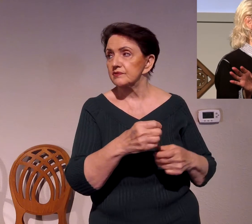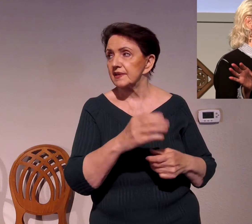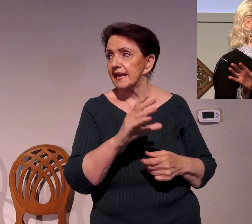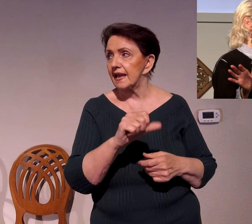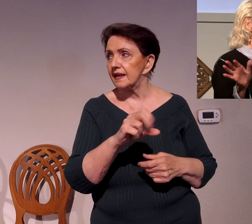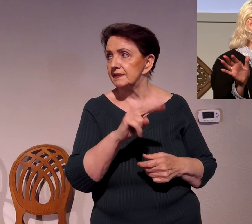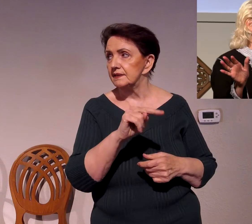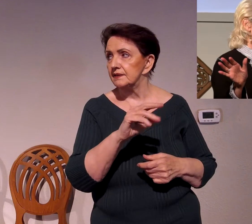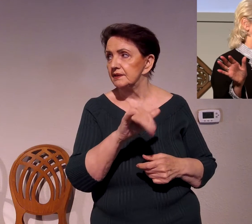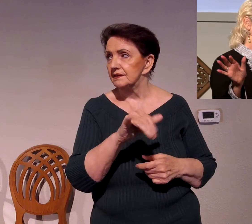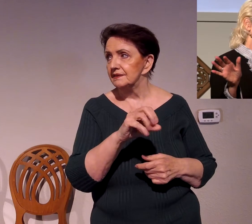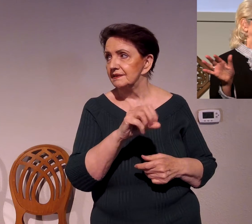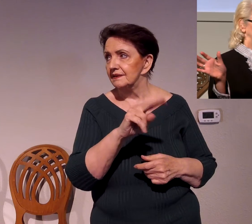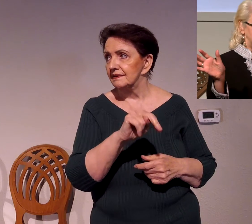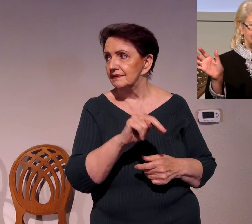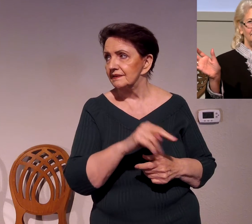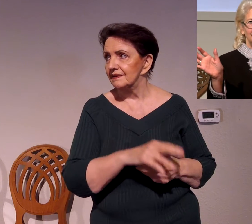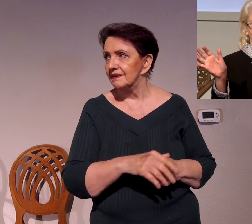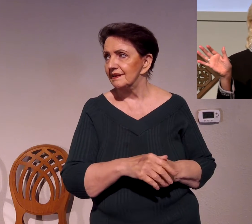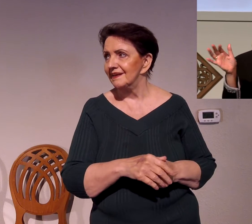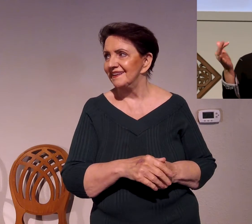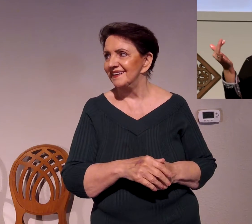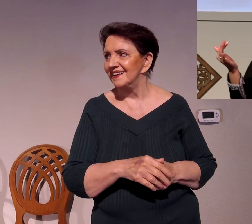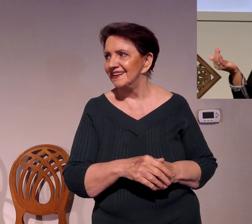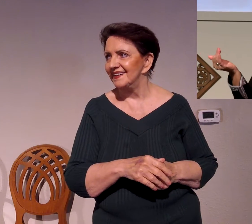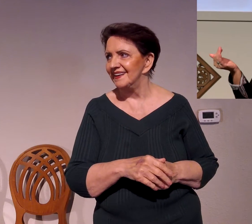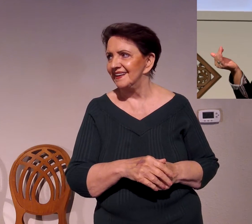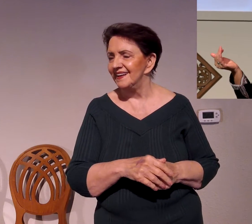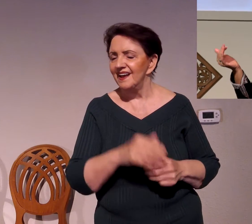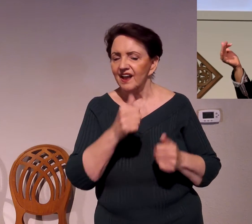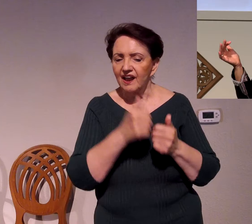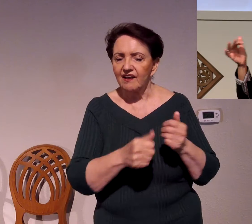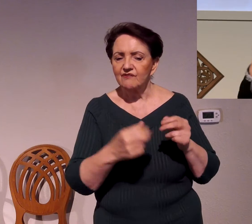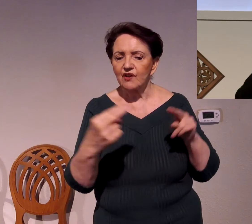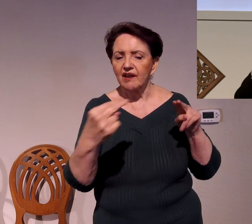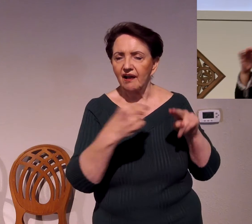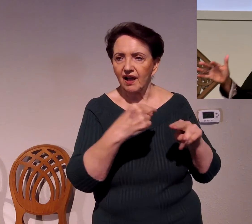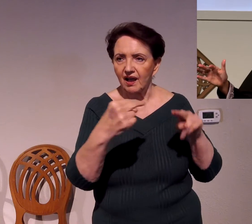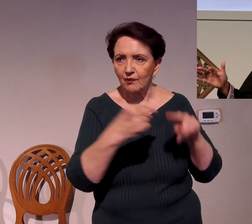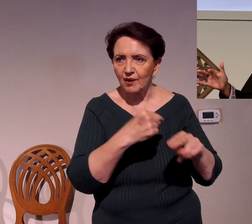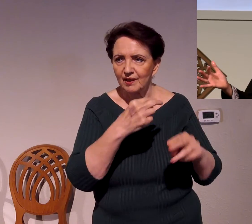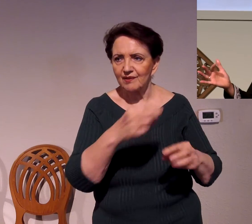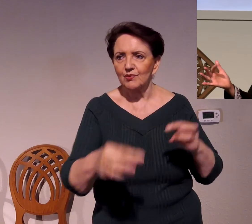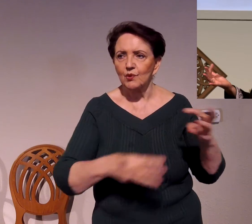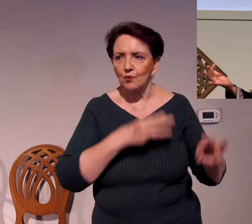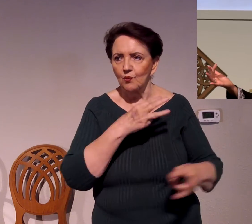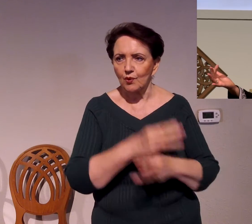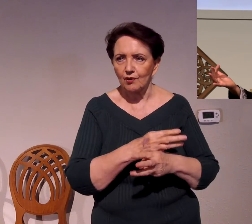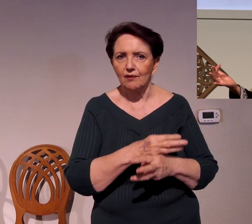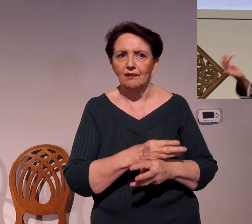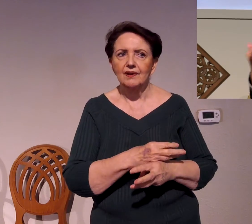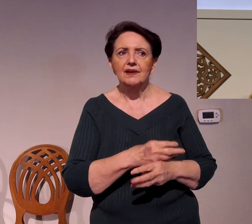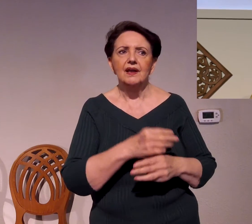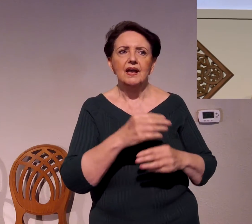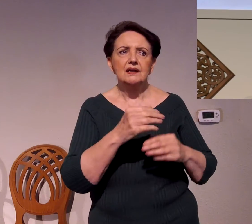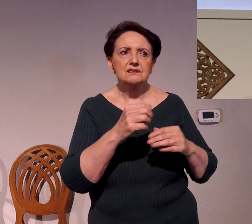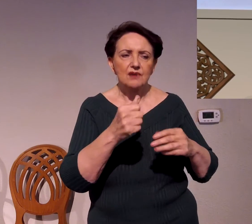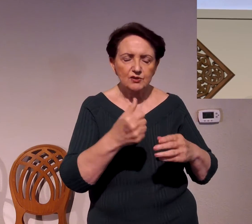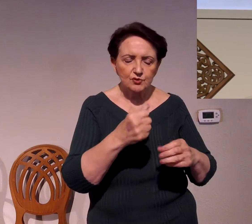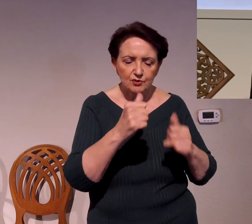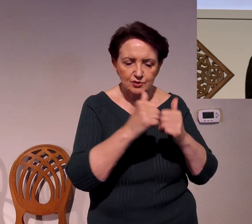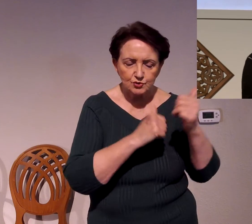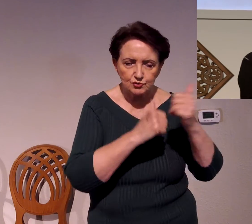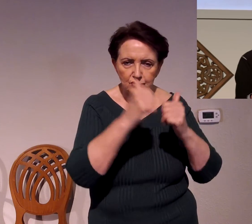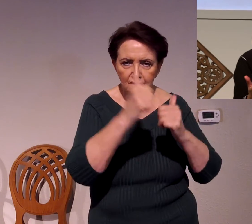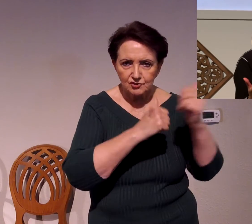without a detour, right? Here, every highway in the world is under construction. Actually, the truth